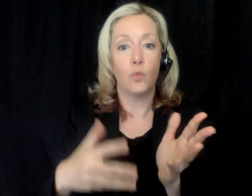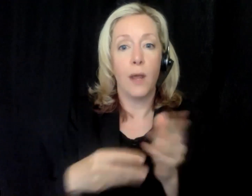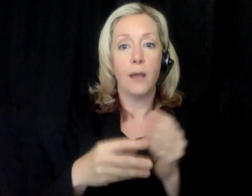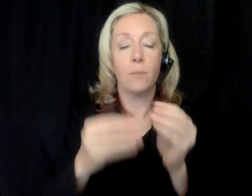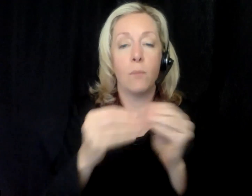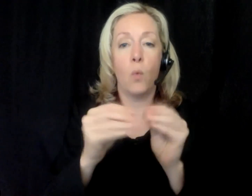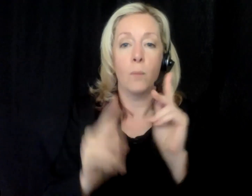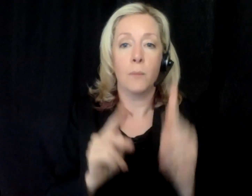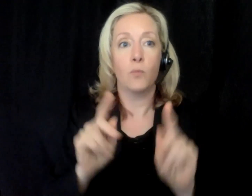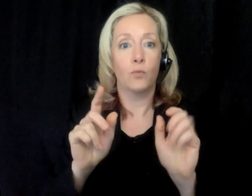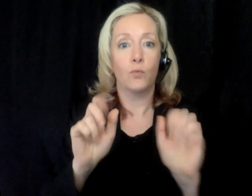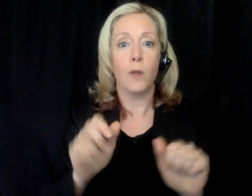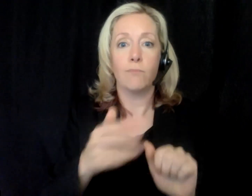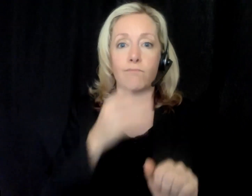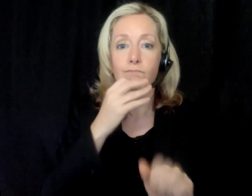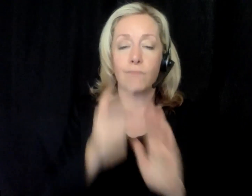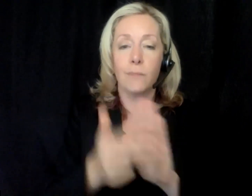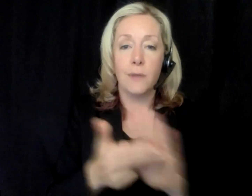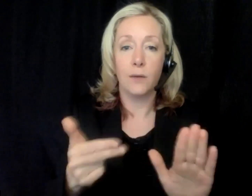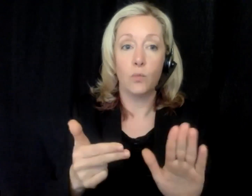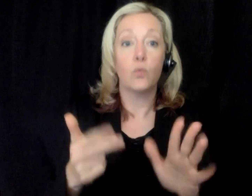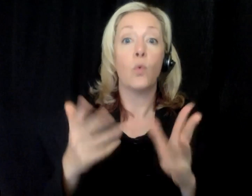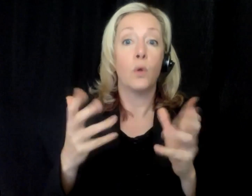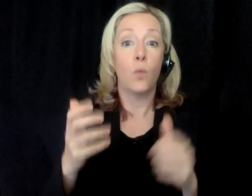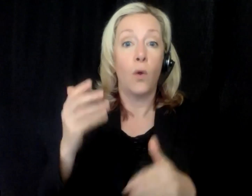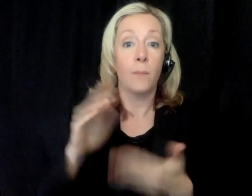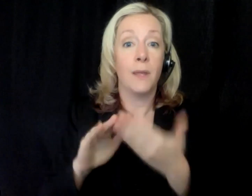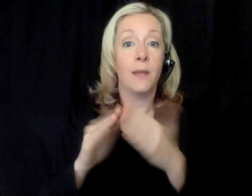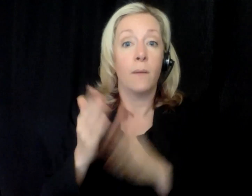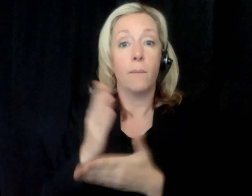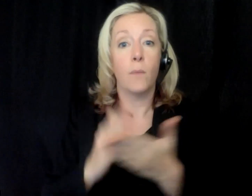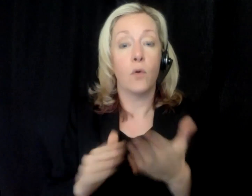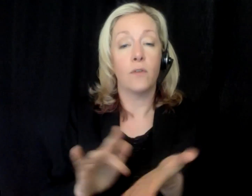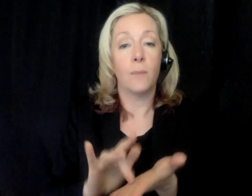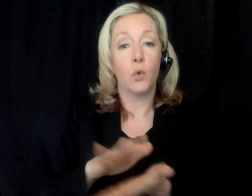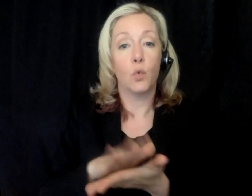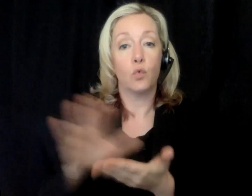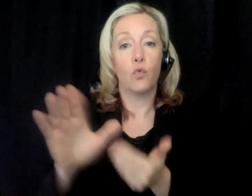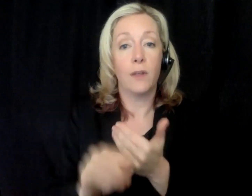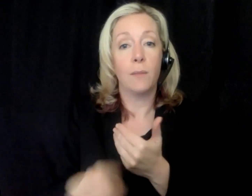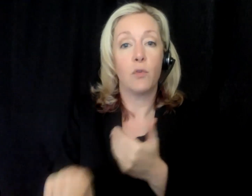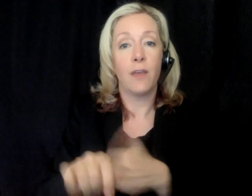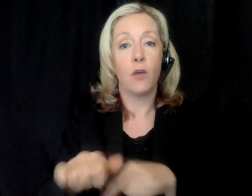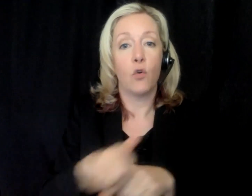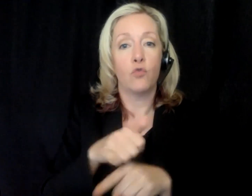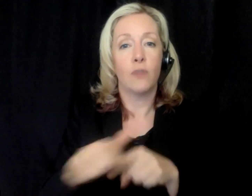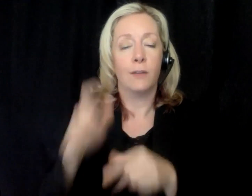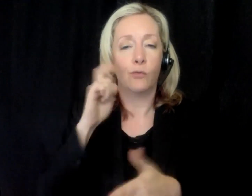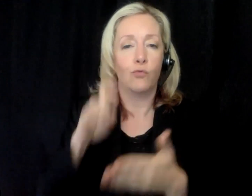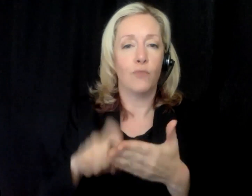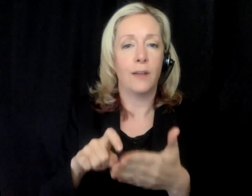schools as well, so that they're trained on environmental sensitivities right from the get-go, and that this is part of